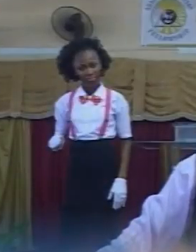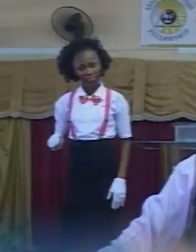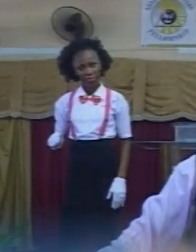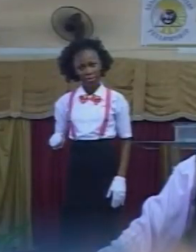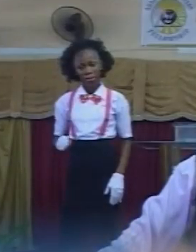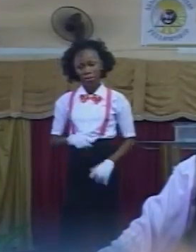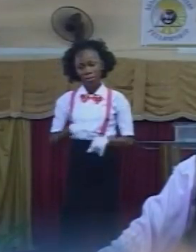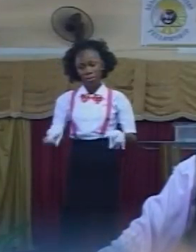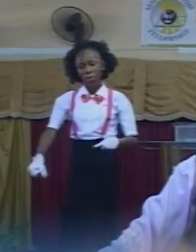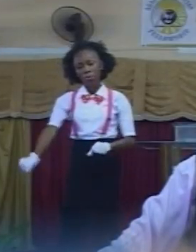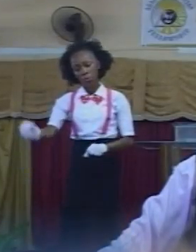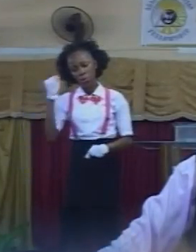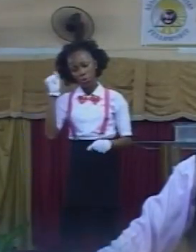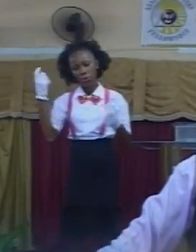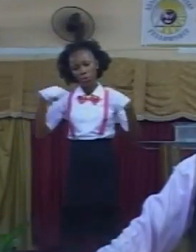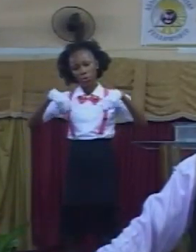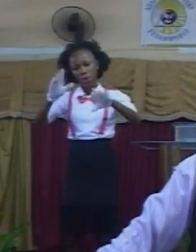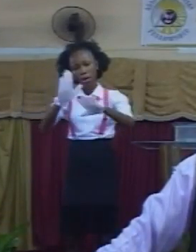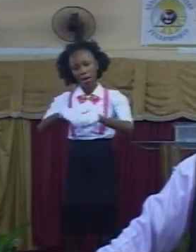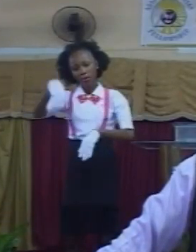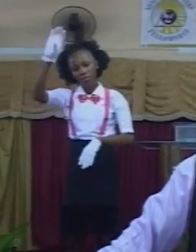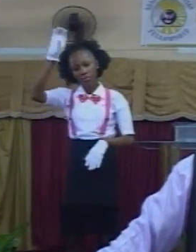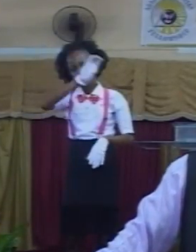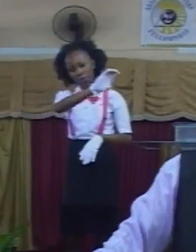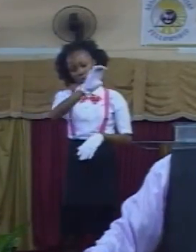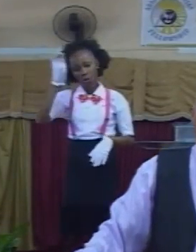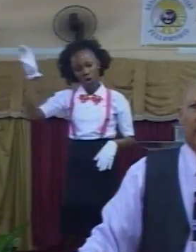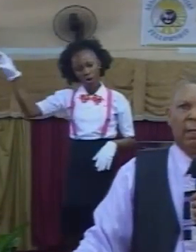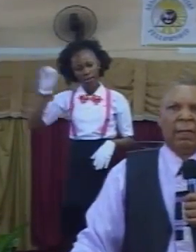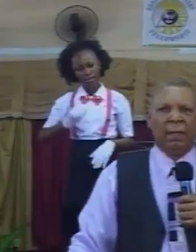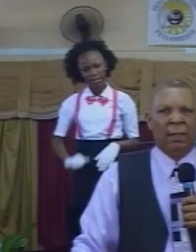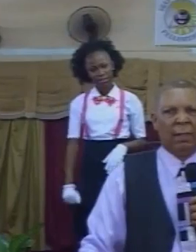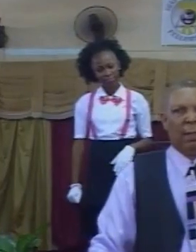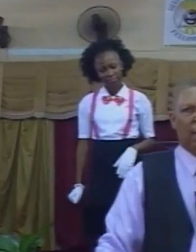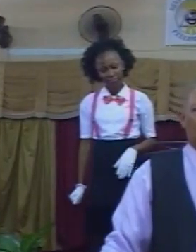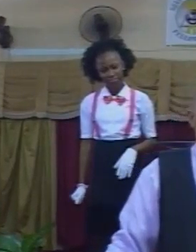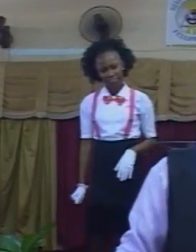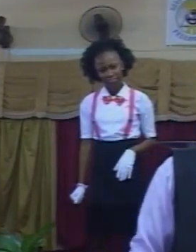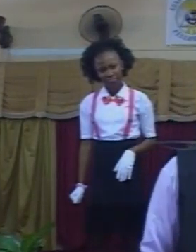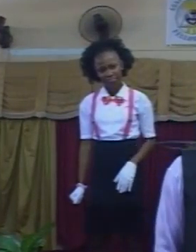cross. They're not taking up any cross.